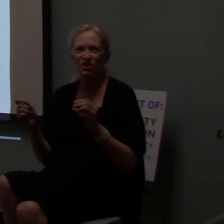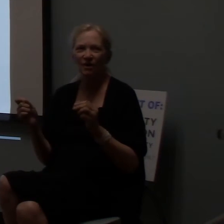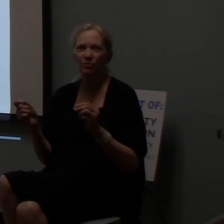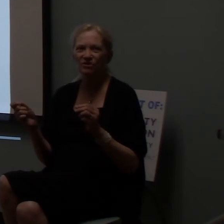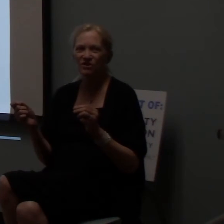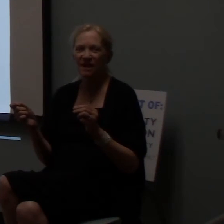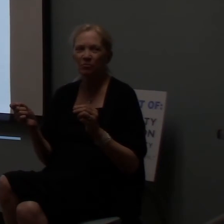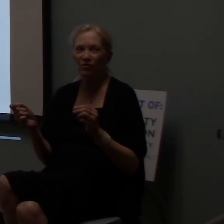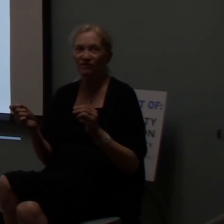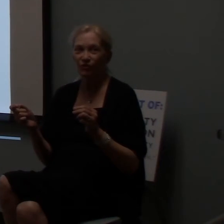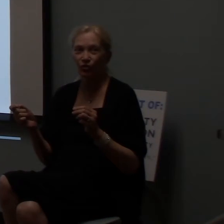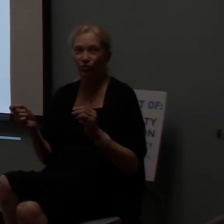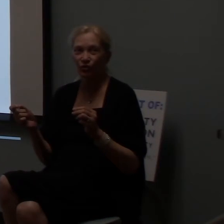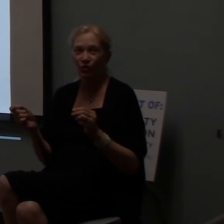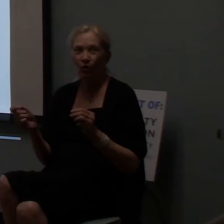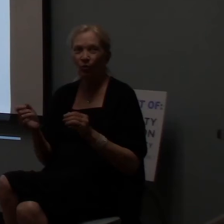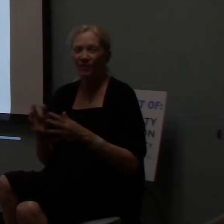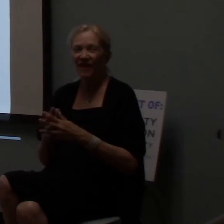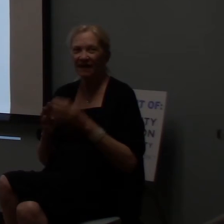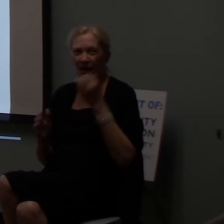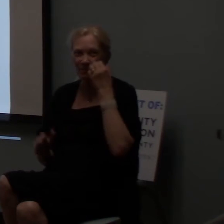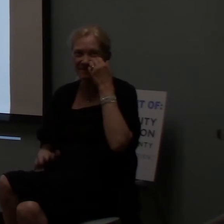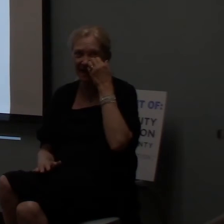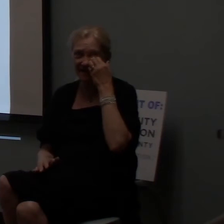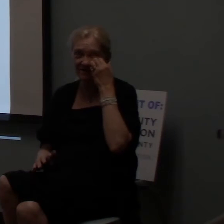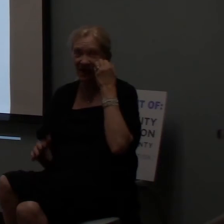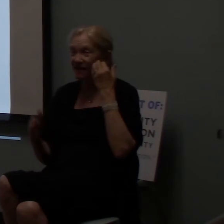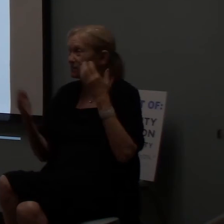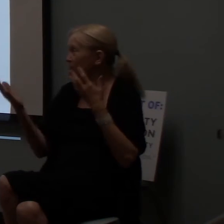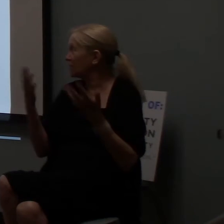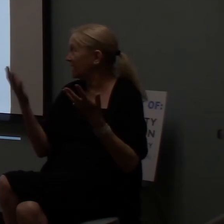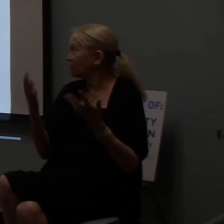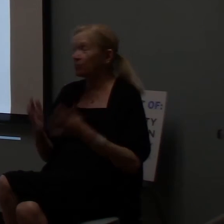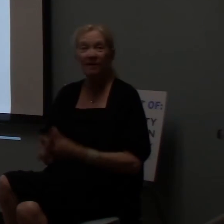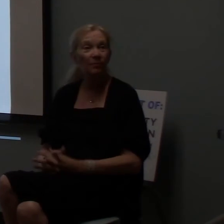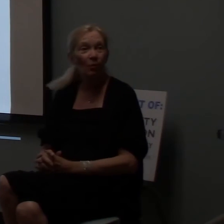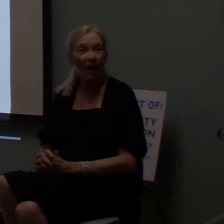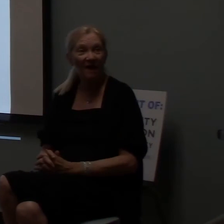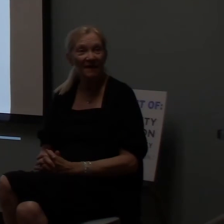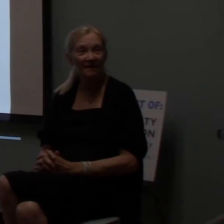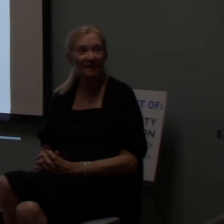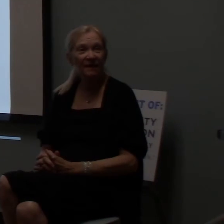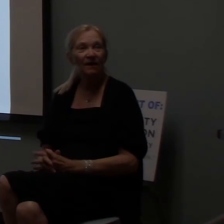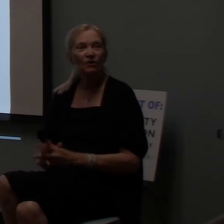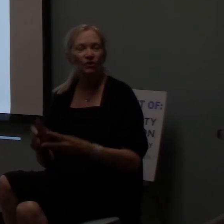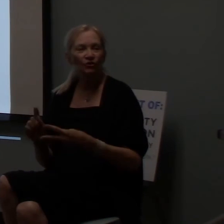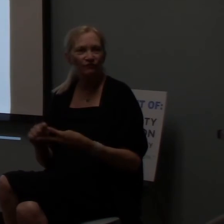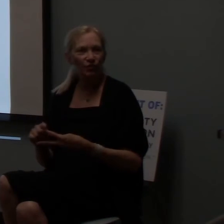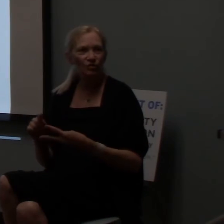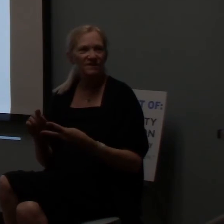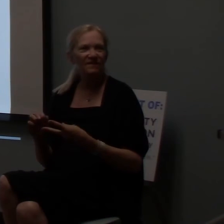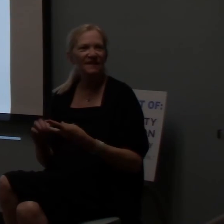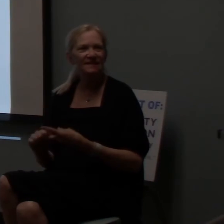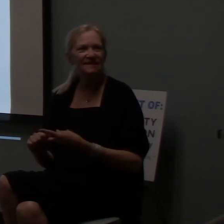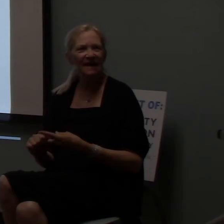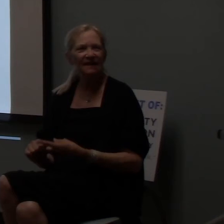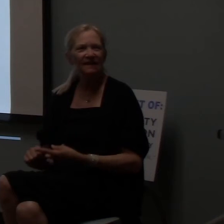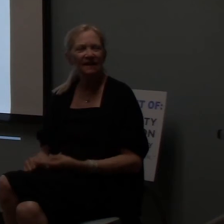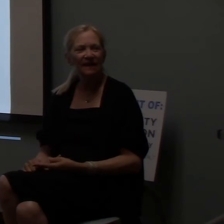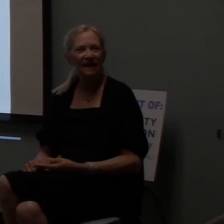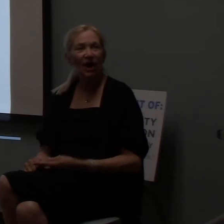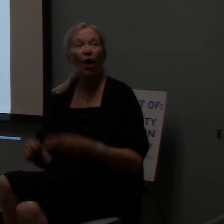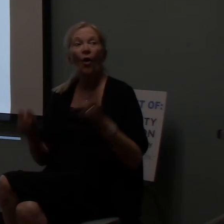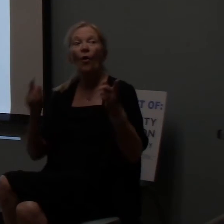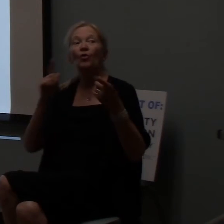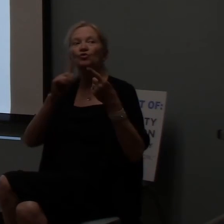could check which they preferred? Would that help satisfy or whatever people wanted? You know, first and then Well, to second? answer